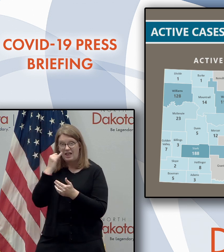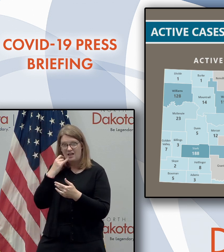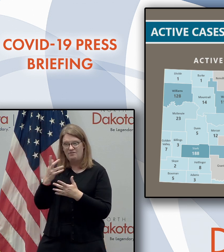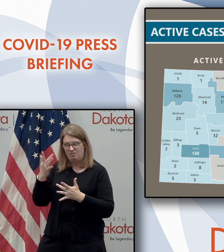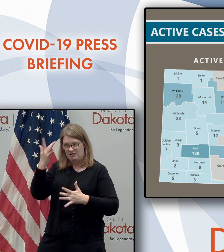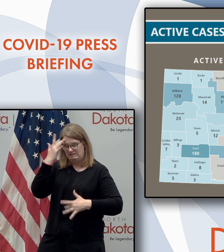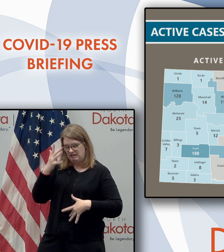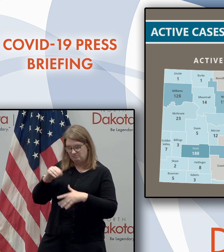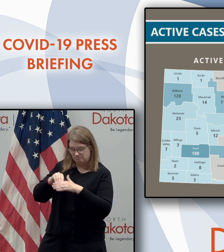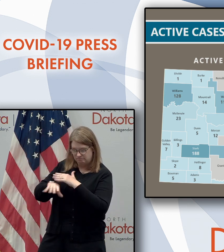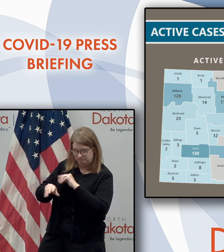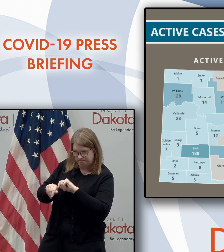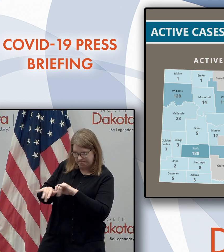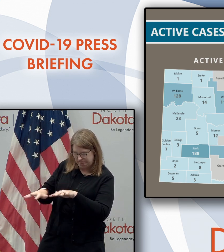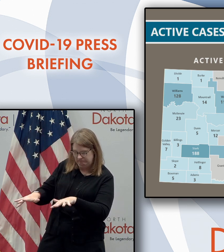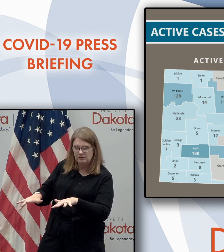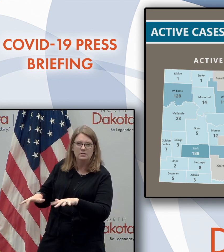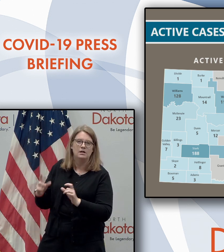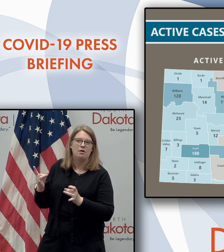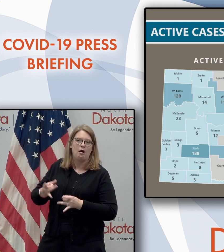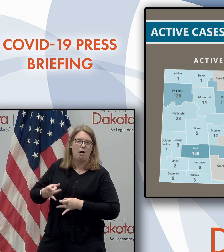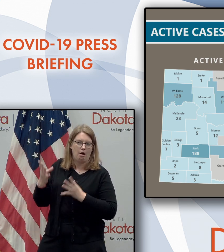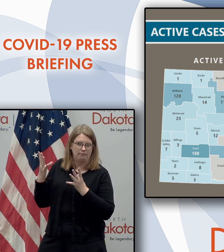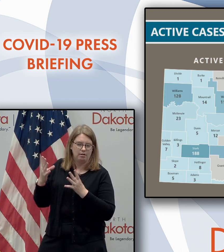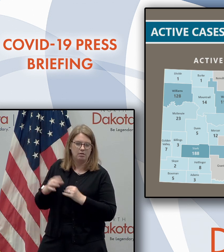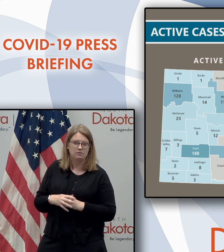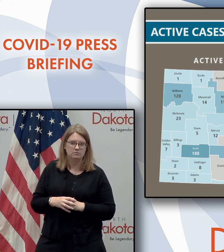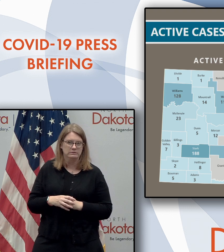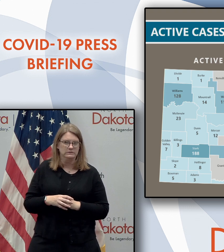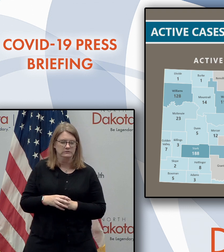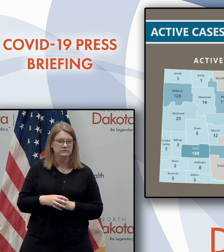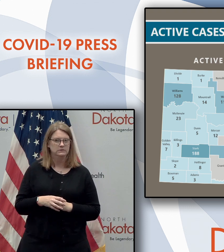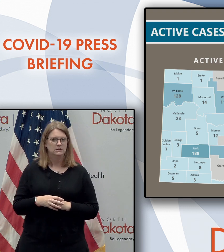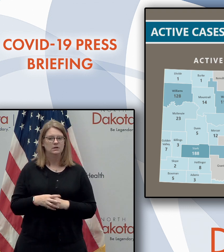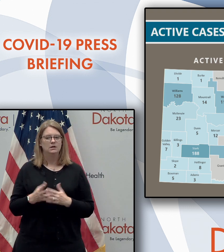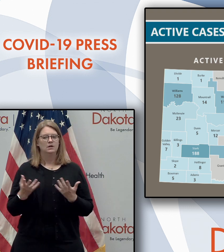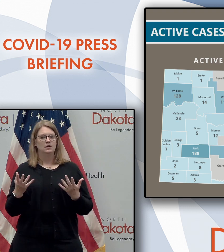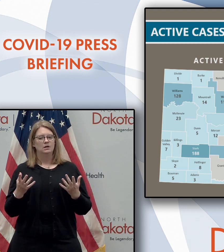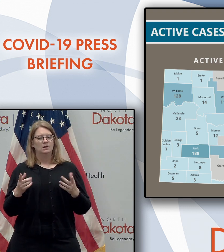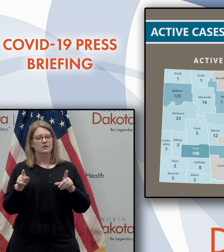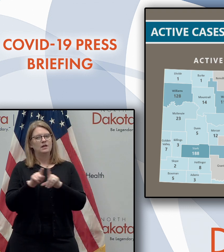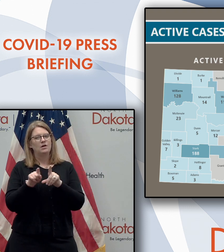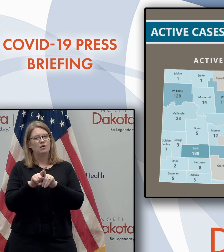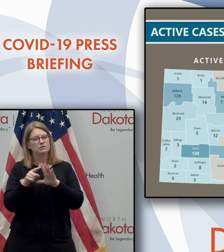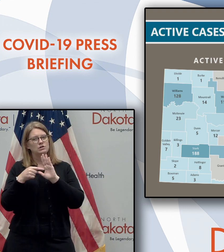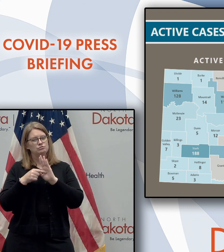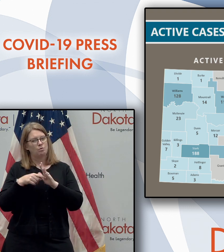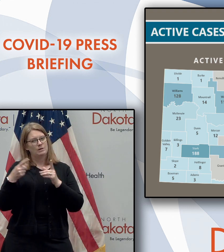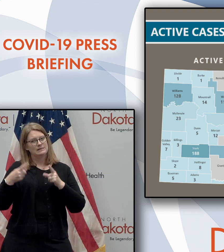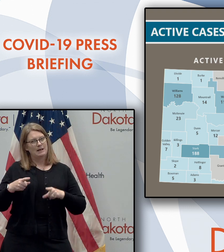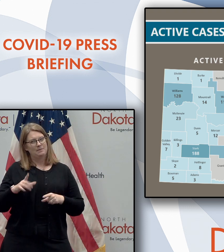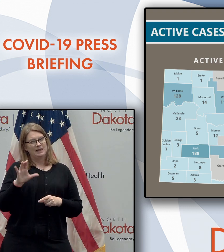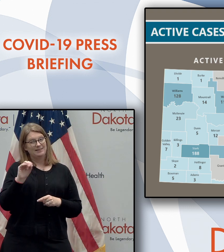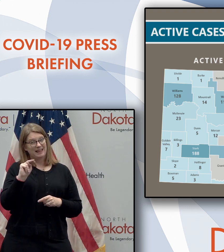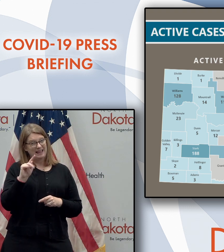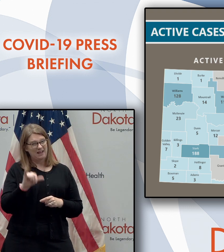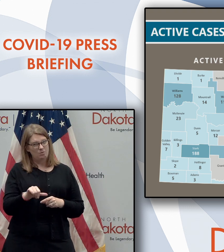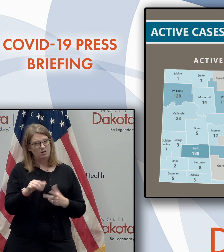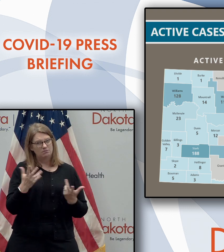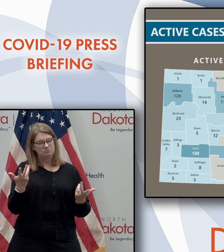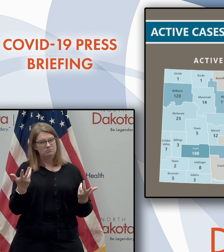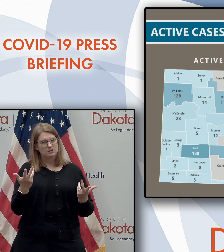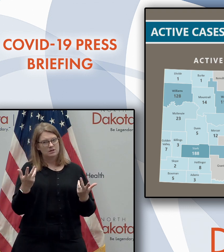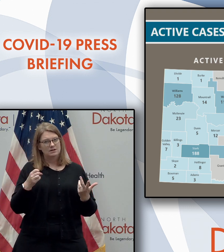those where we've seen cases at the vulnerable population, they tend to reflect what's going on in the county, because that's where